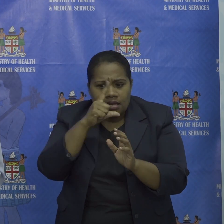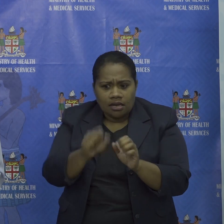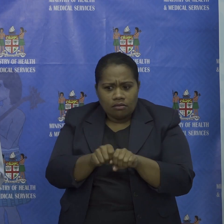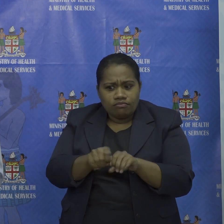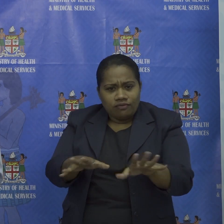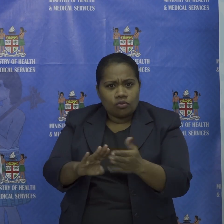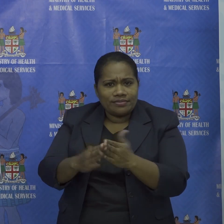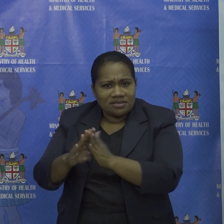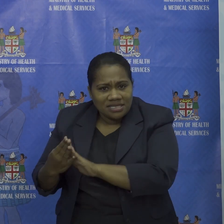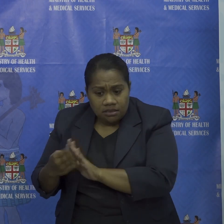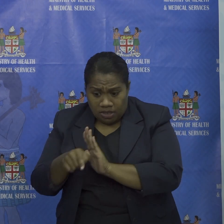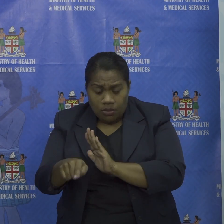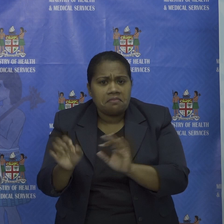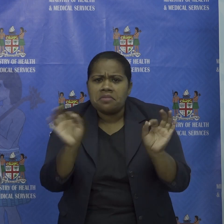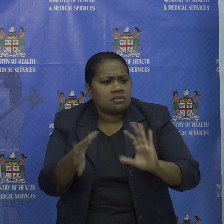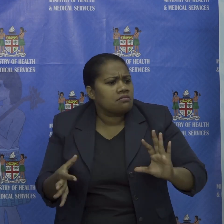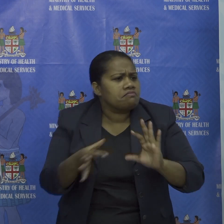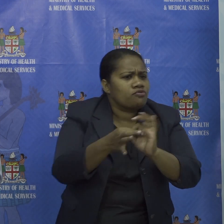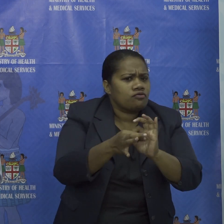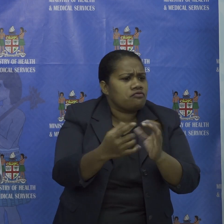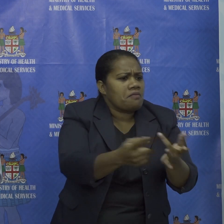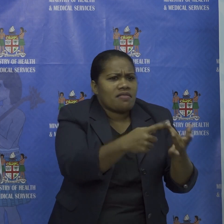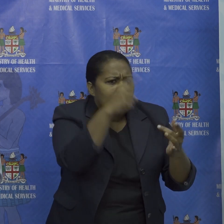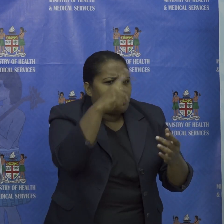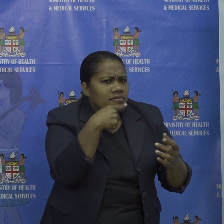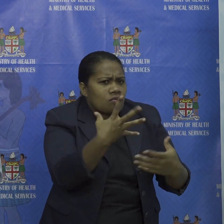known link to other cases or international travel.